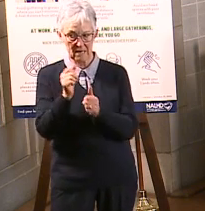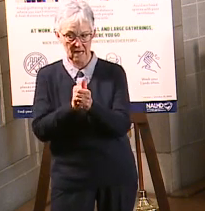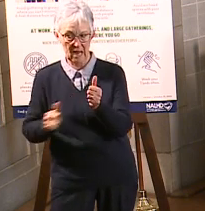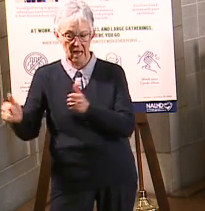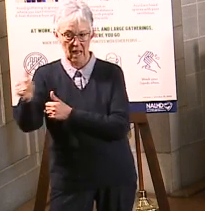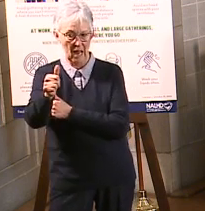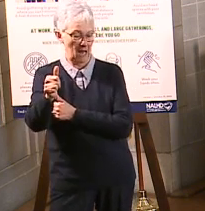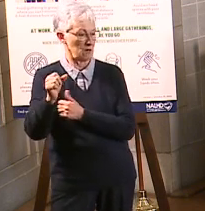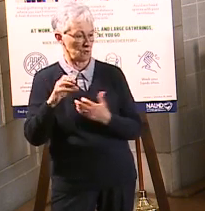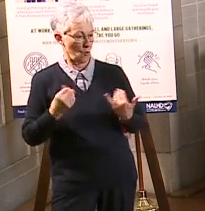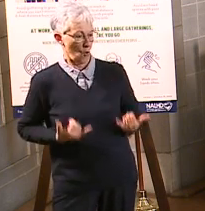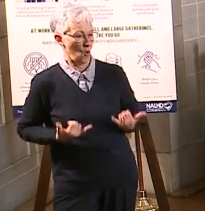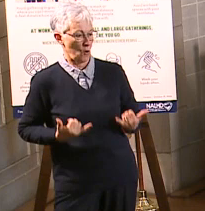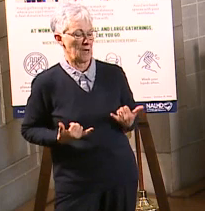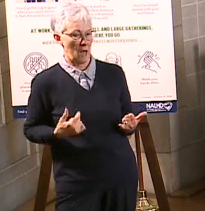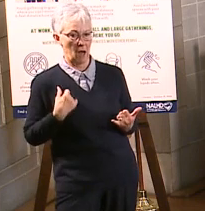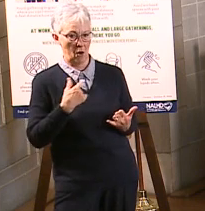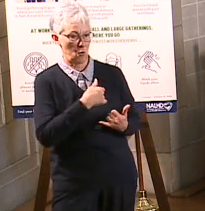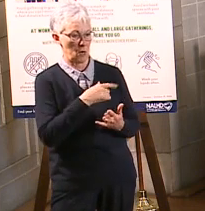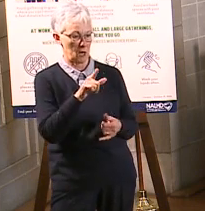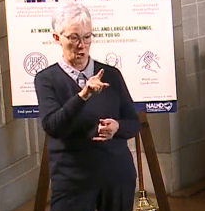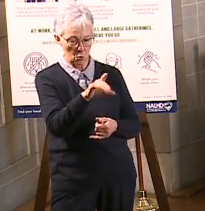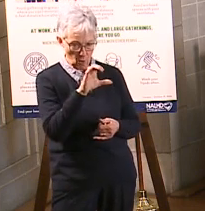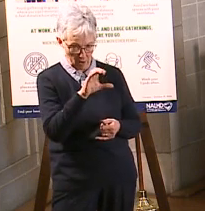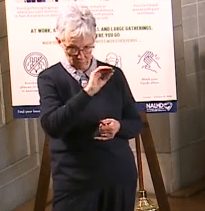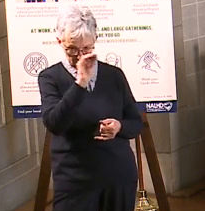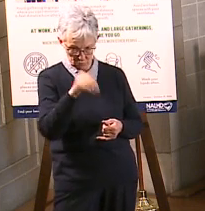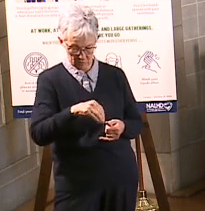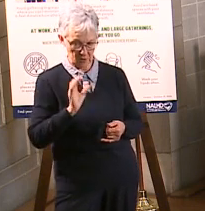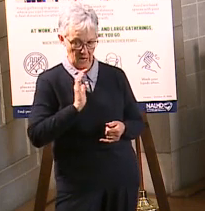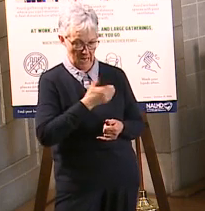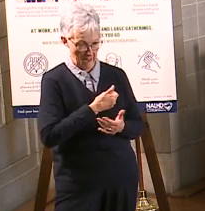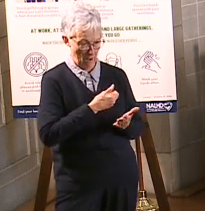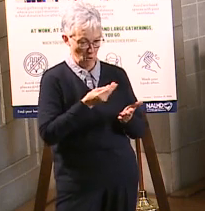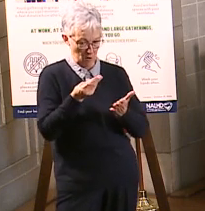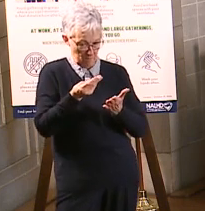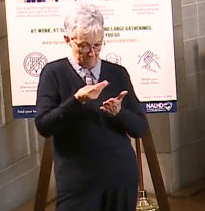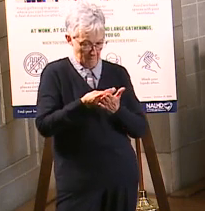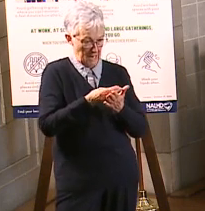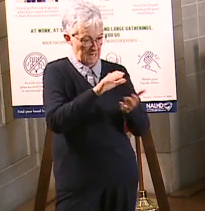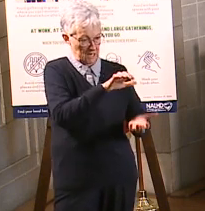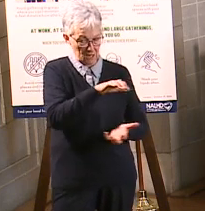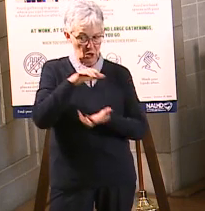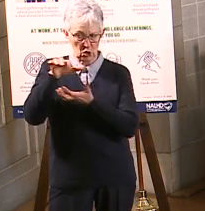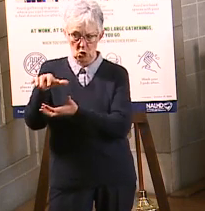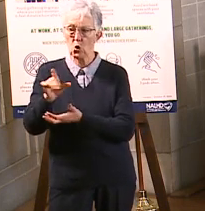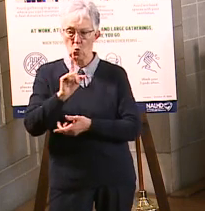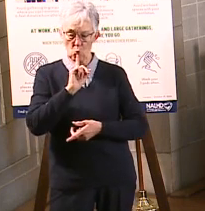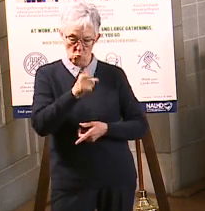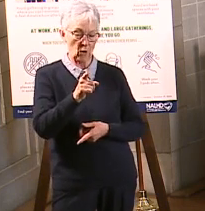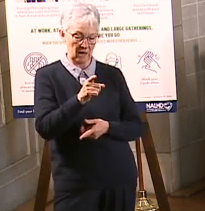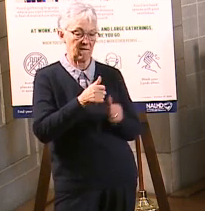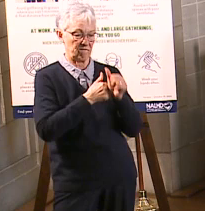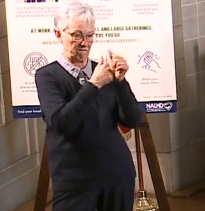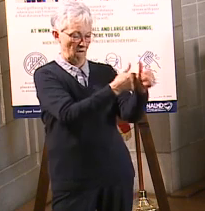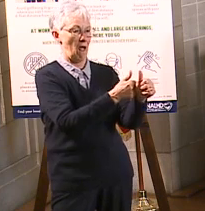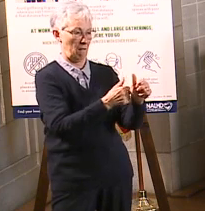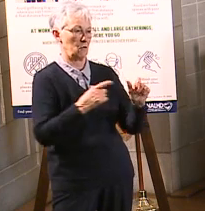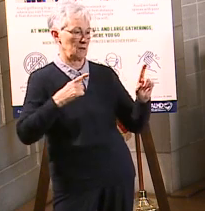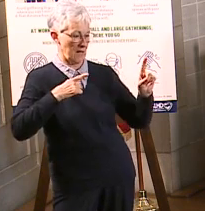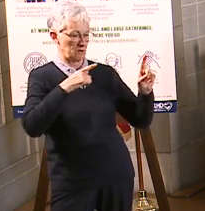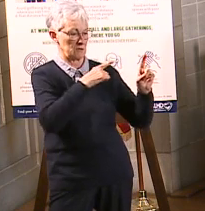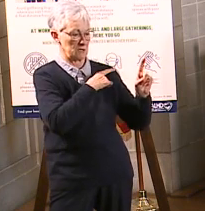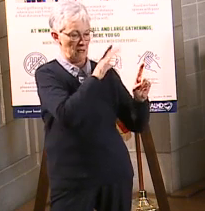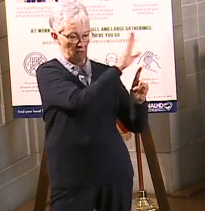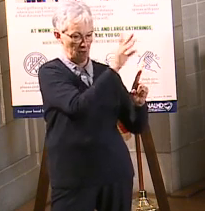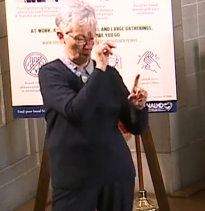is actually 100% in the spirit of the intent of the legislation to be able to provide more property tax